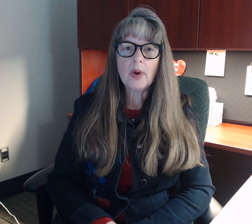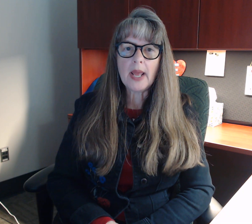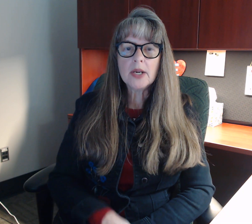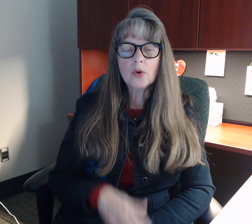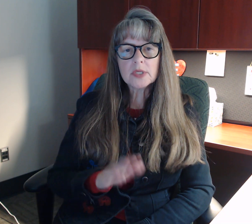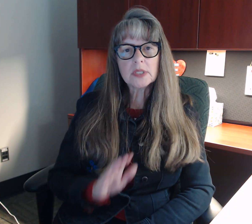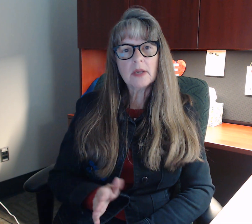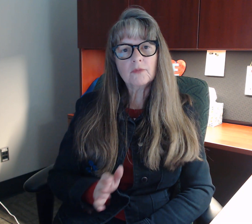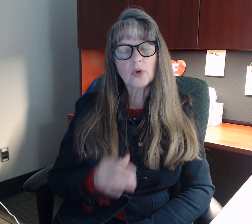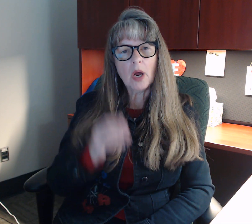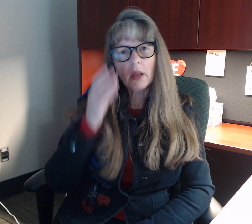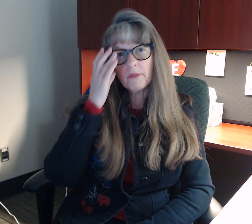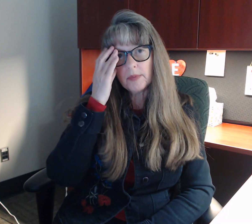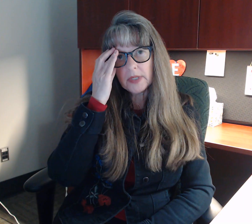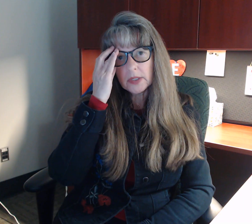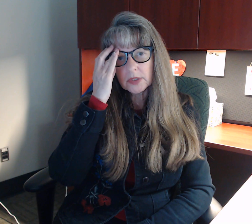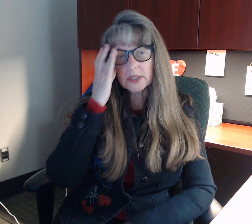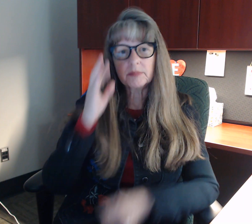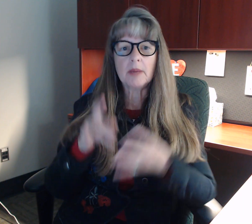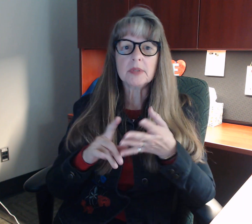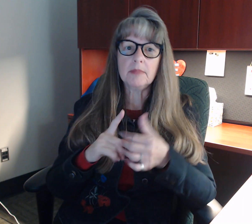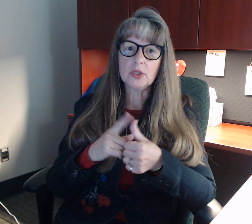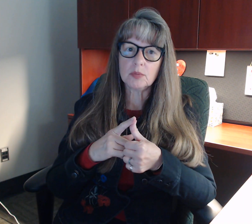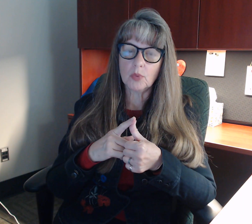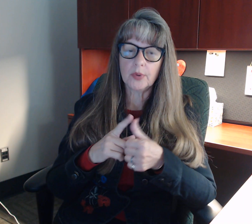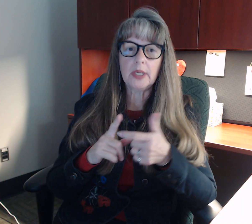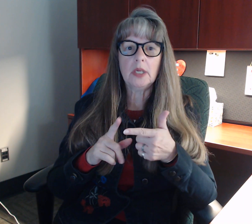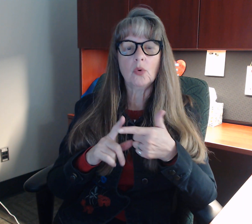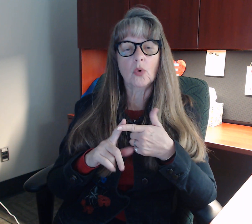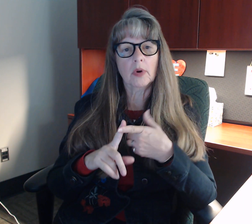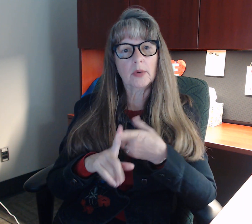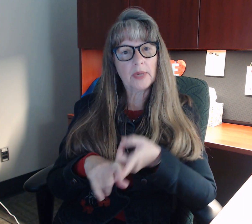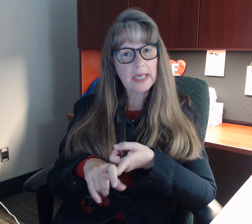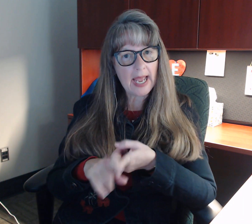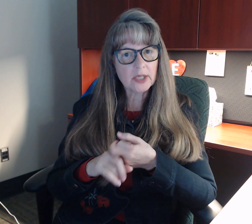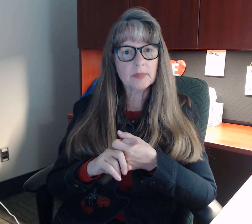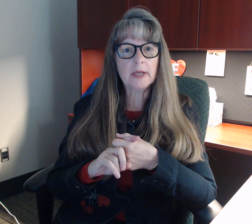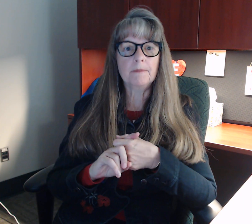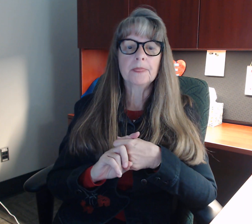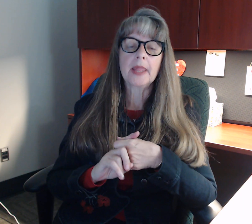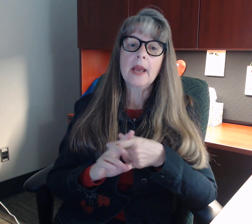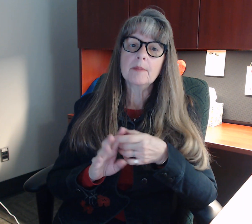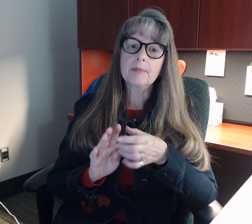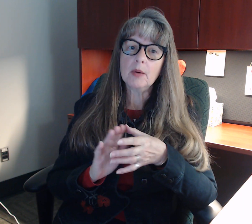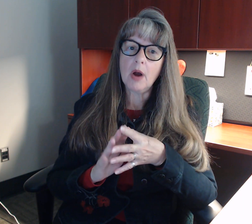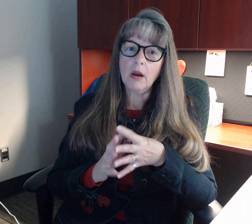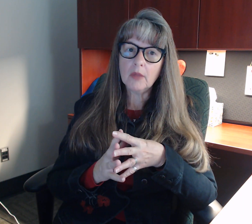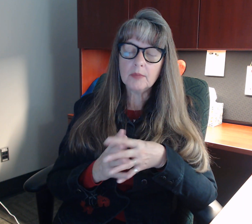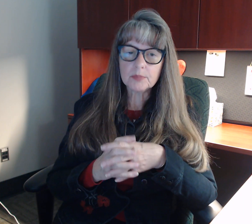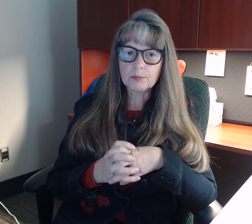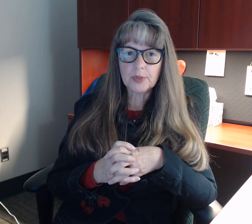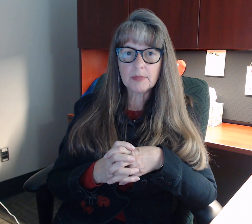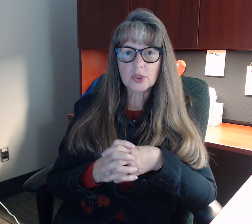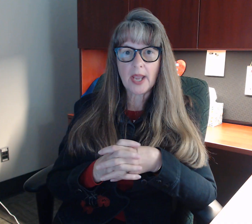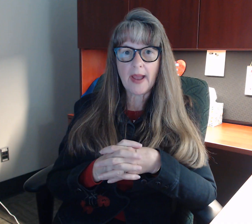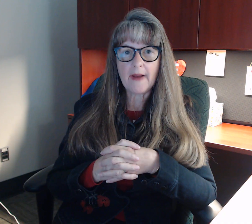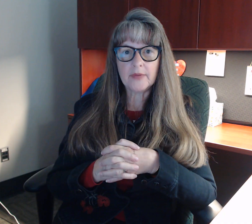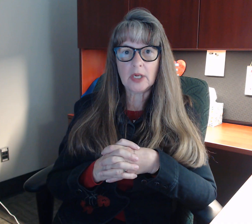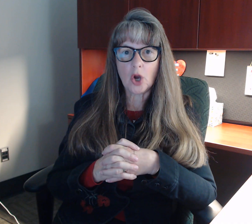I noticed that for all of them is, because sometimes it means mourning or a reenactment, but all of them pretty much have in